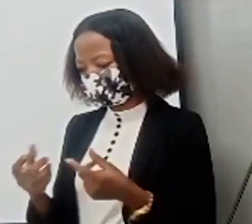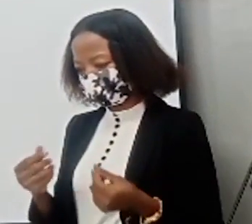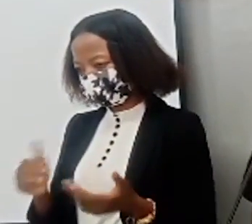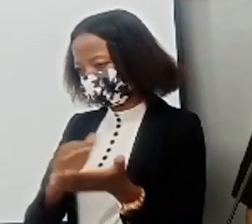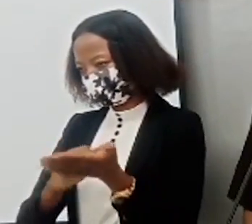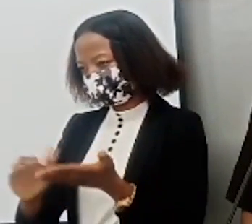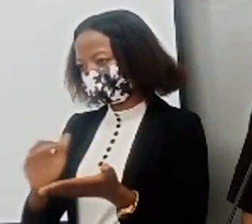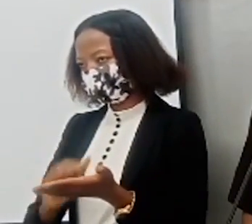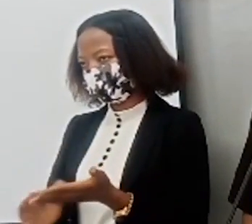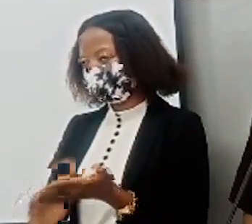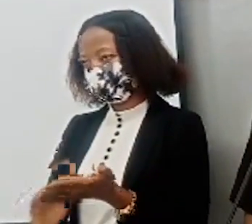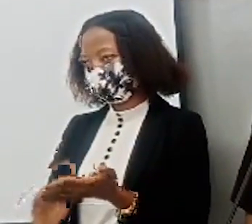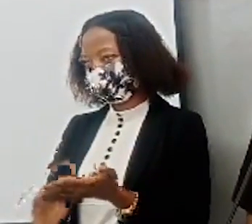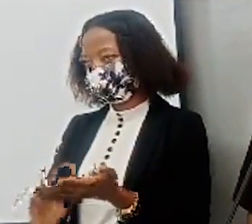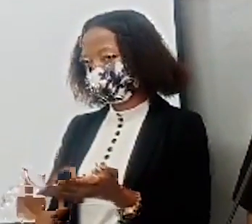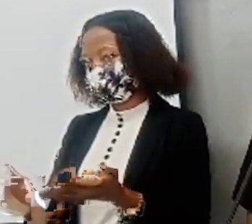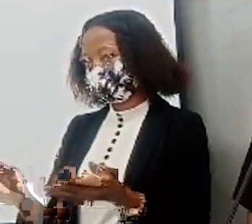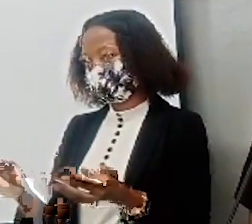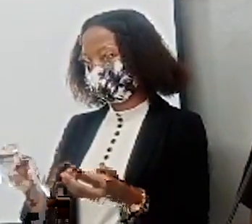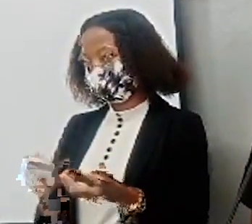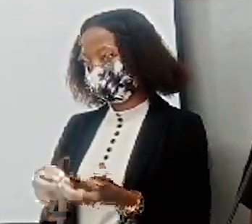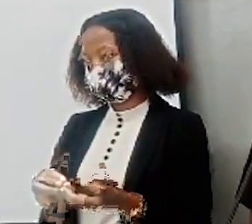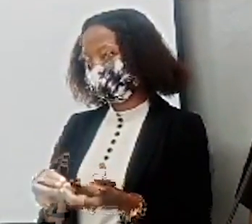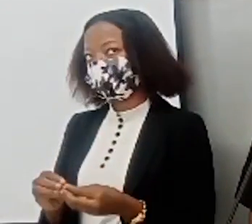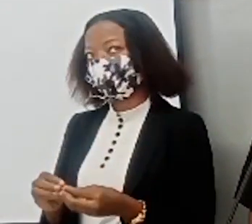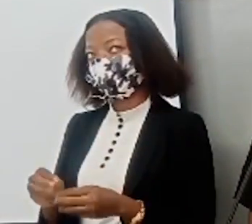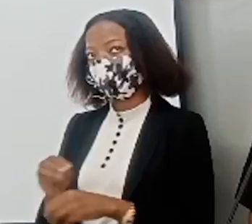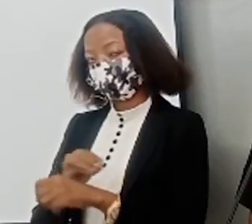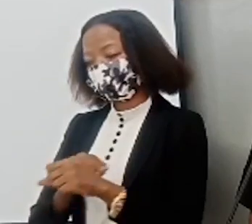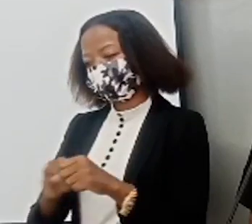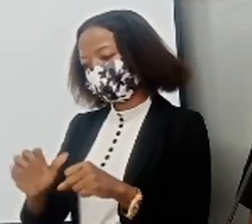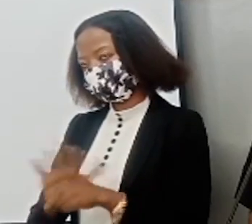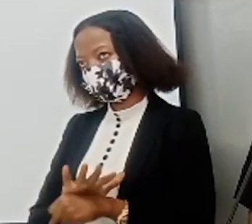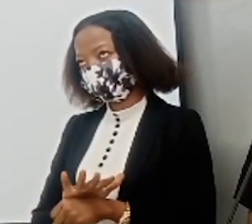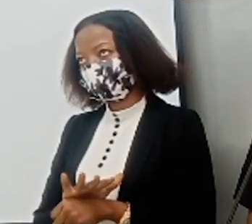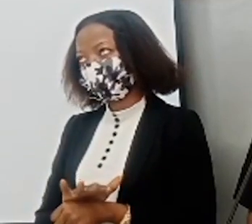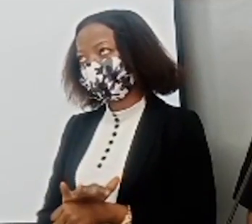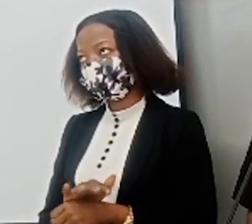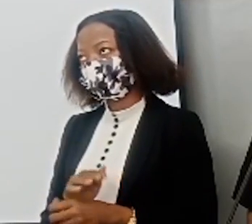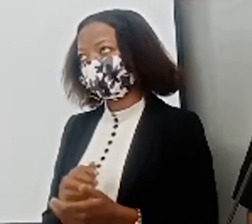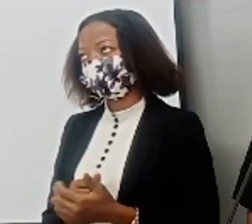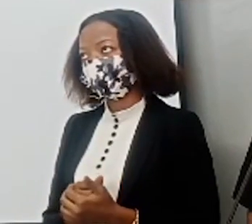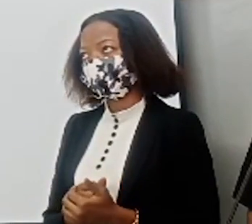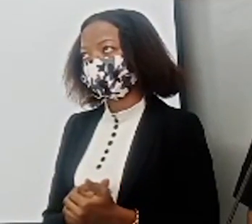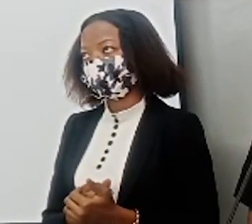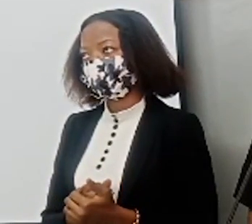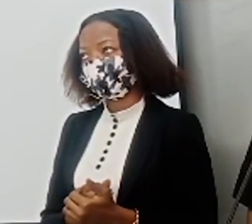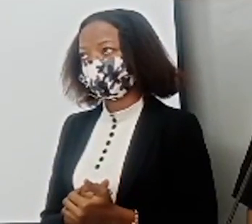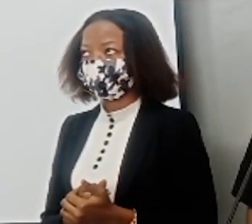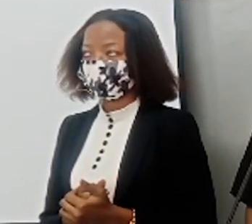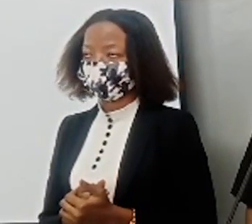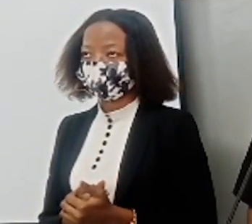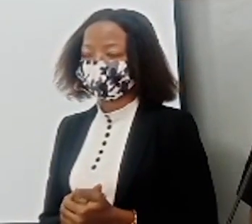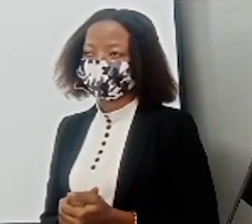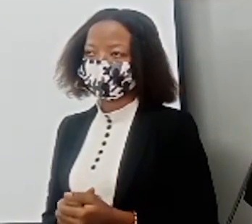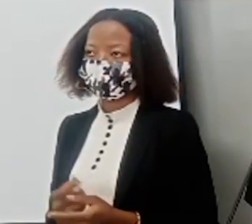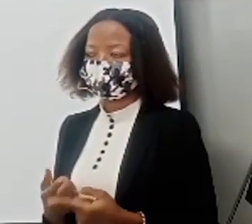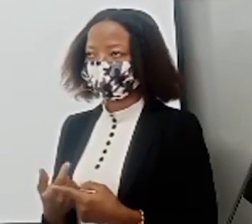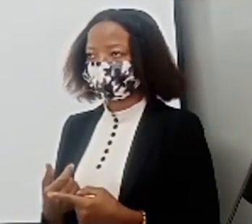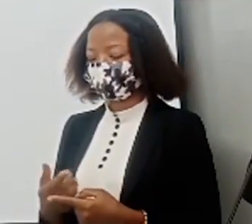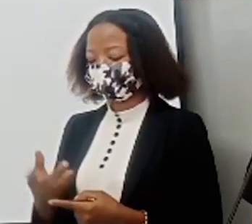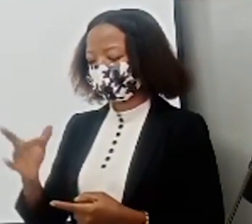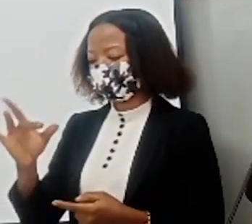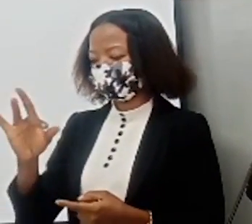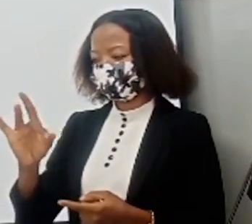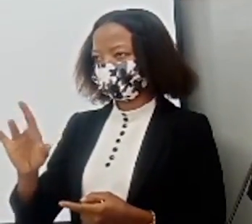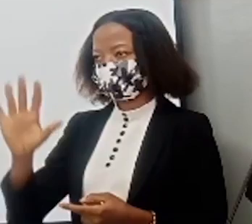than the original traits that we had. And it's within the range of